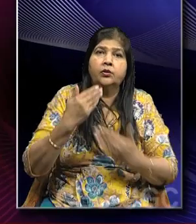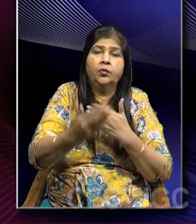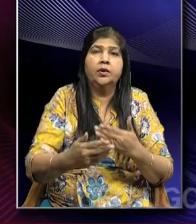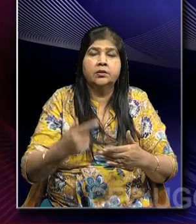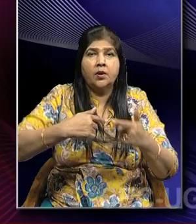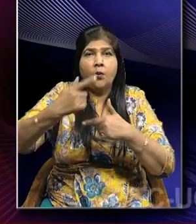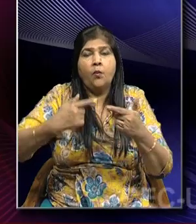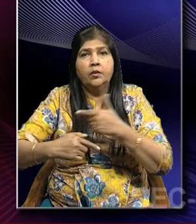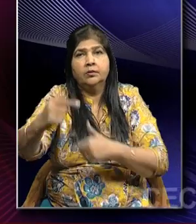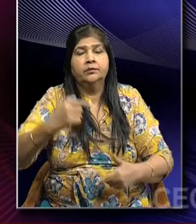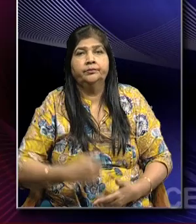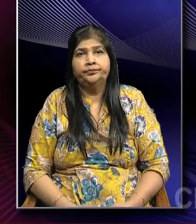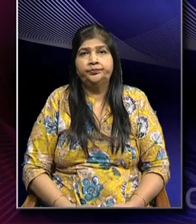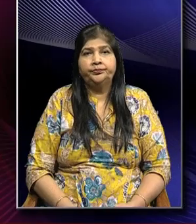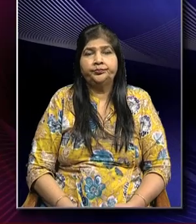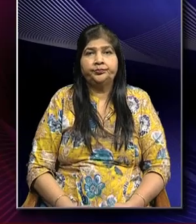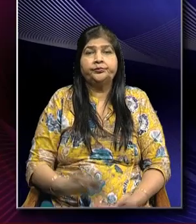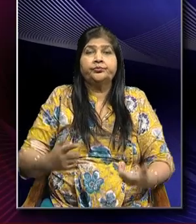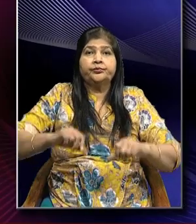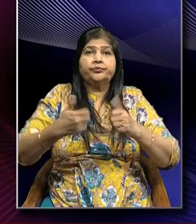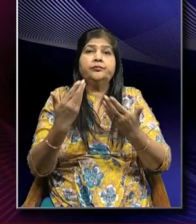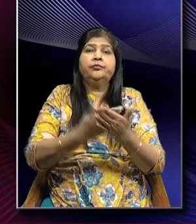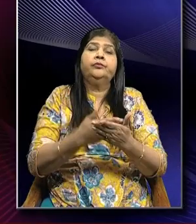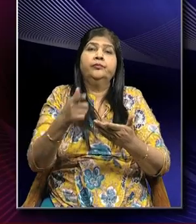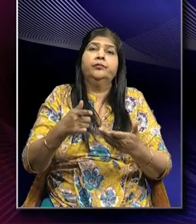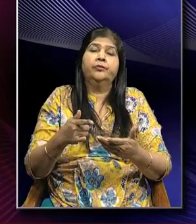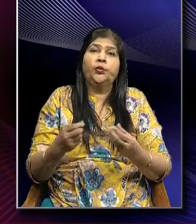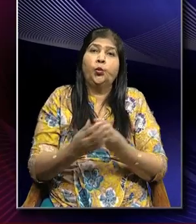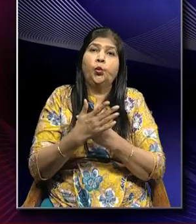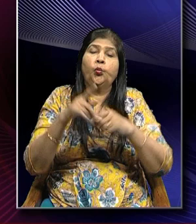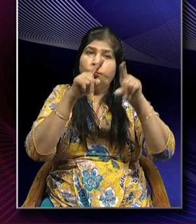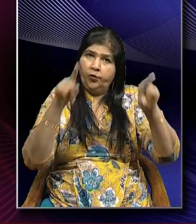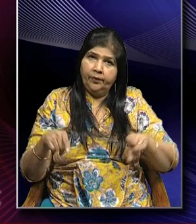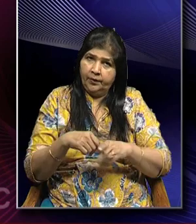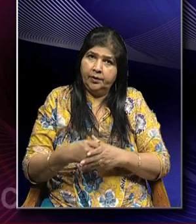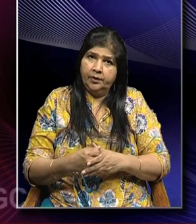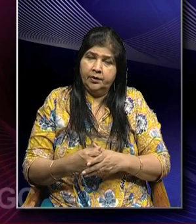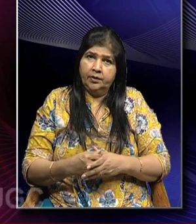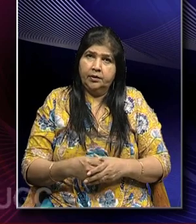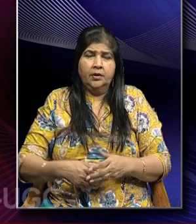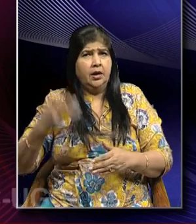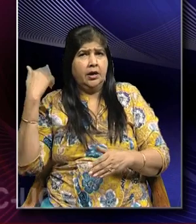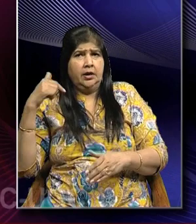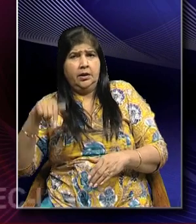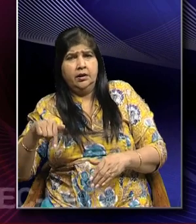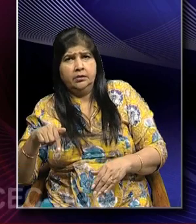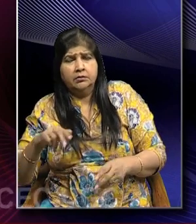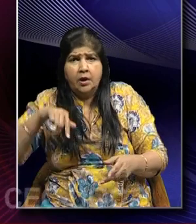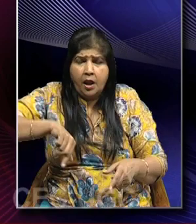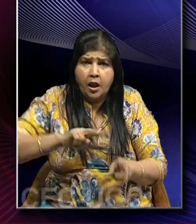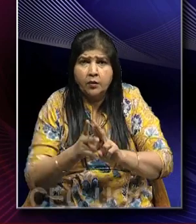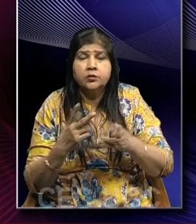chain partners. Now coming to the implementation of this new framework, the way it has been implemented.